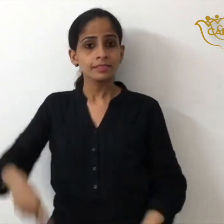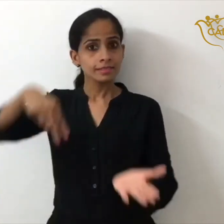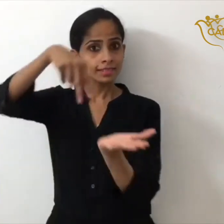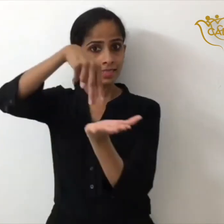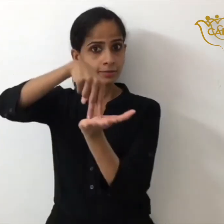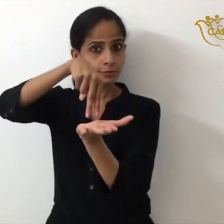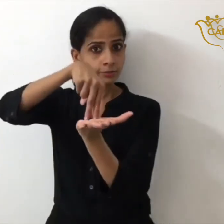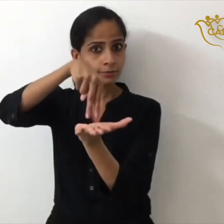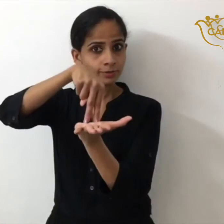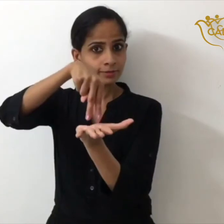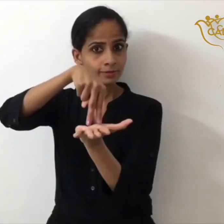stand